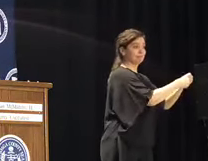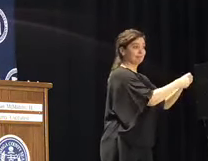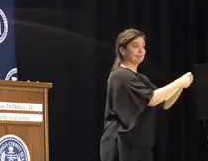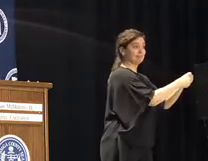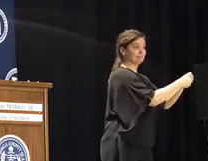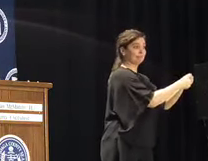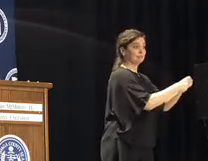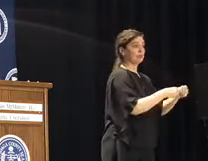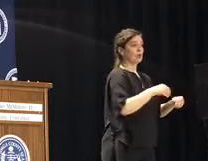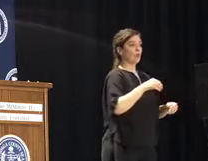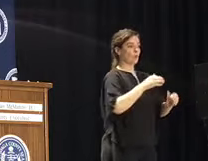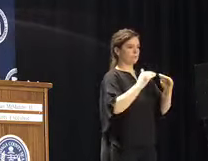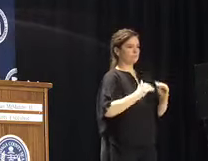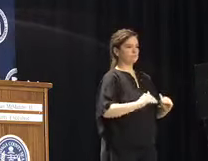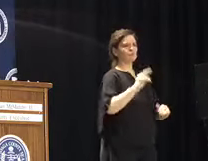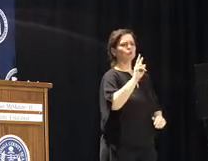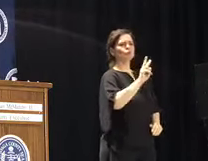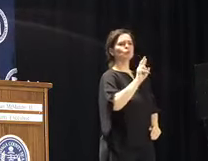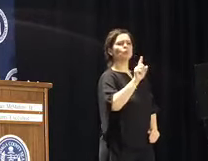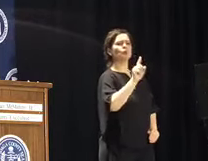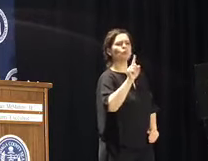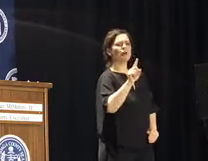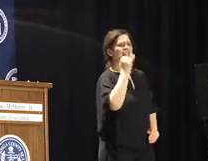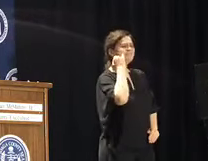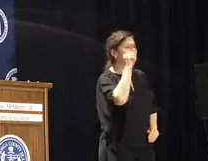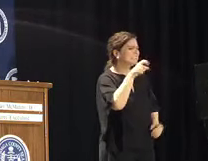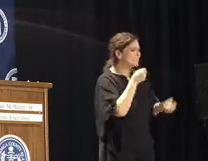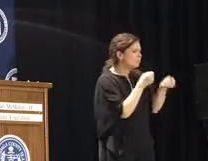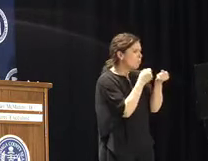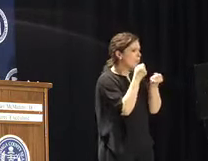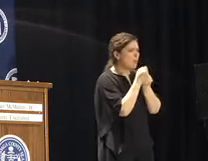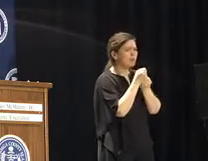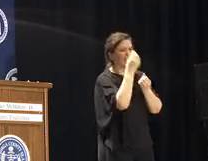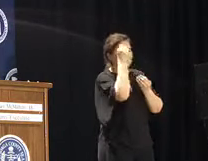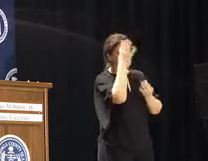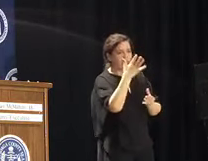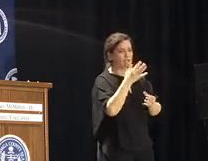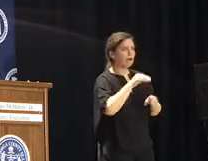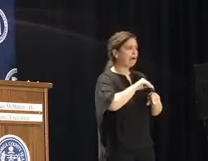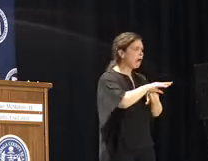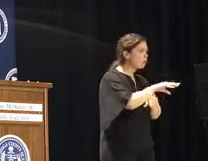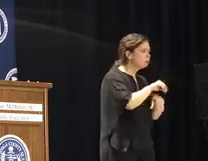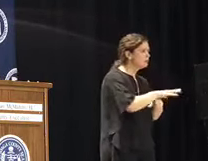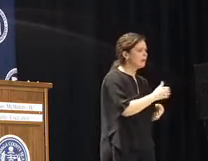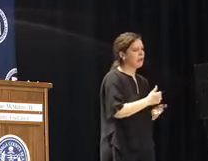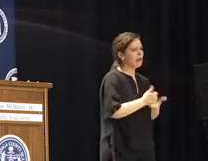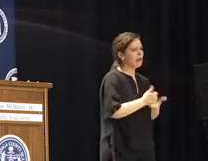this process if they need to talk to somebody. When we're talking about mental health,